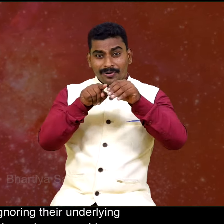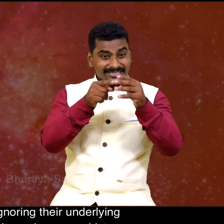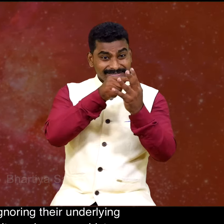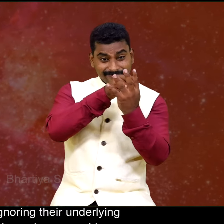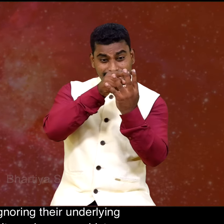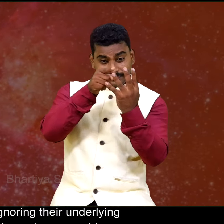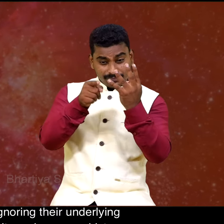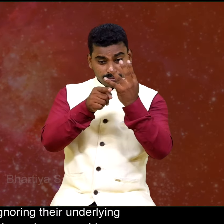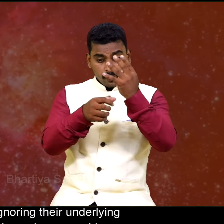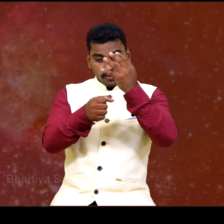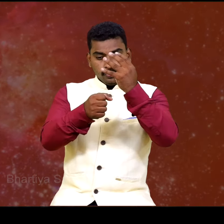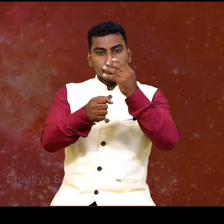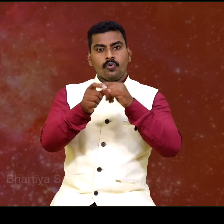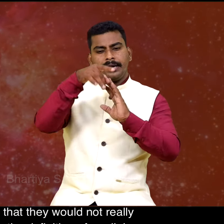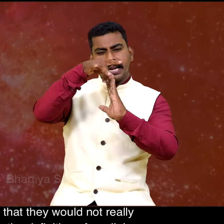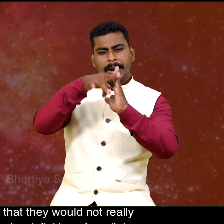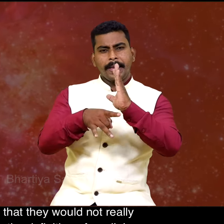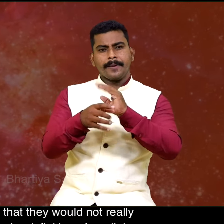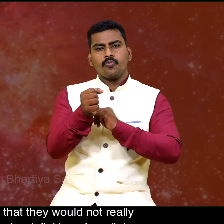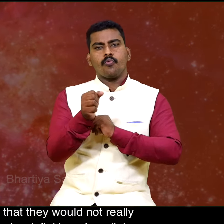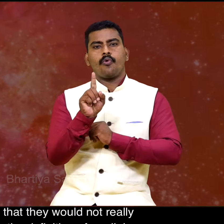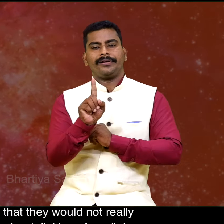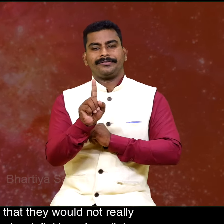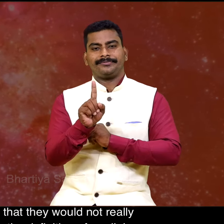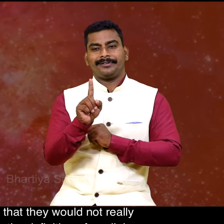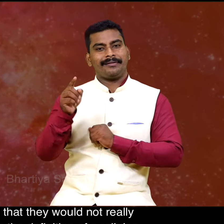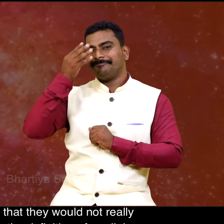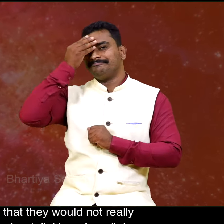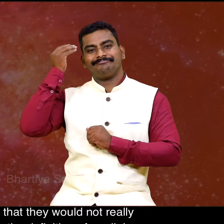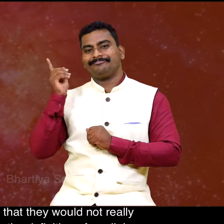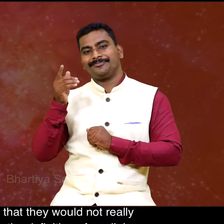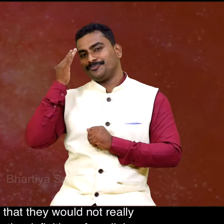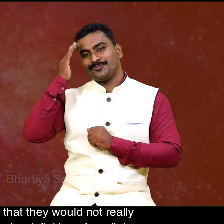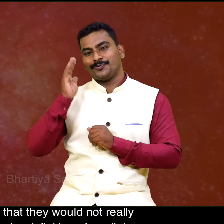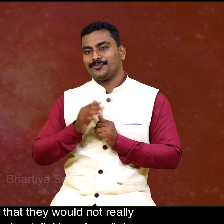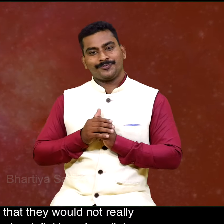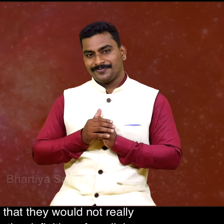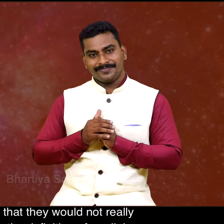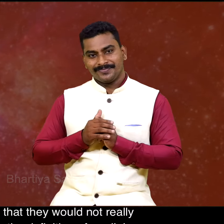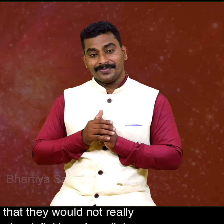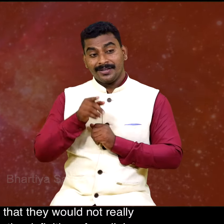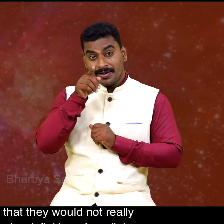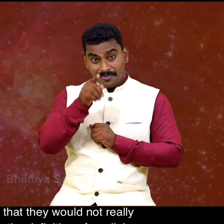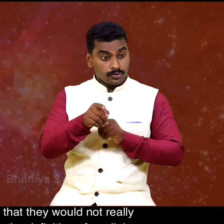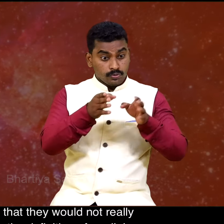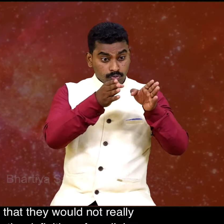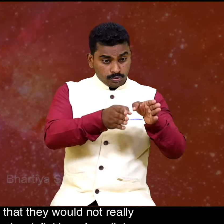history, and that they would not really fit into the definition of a